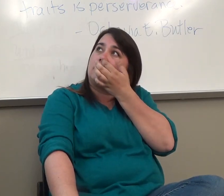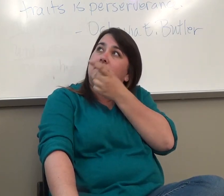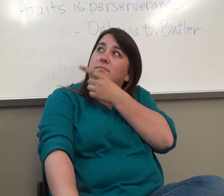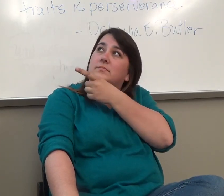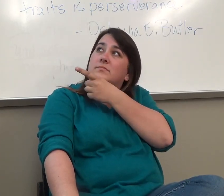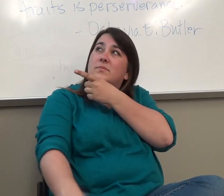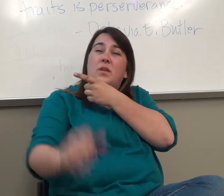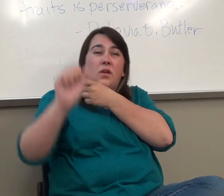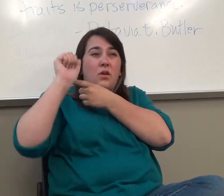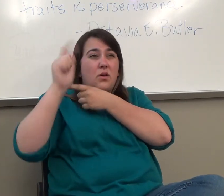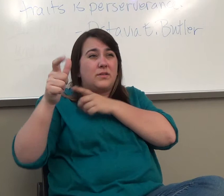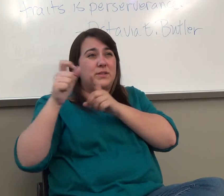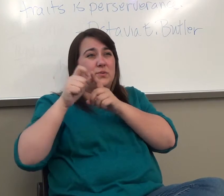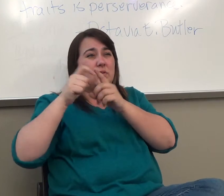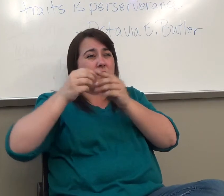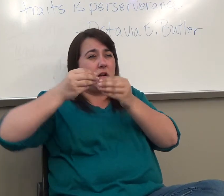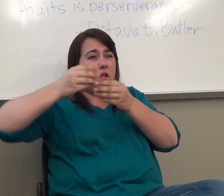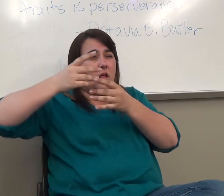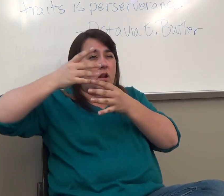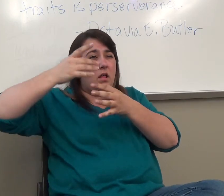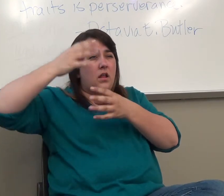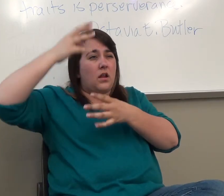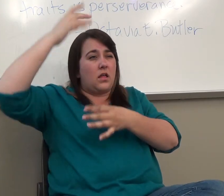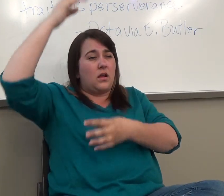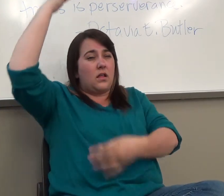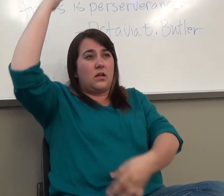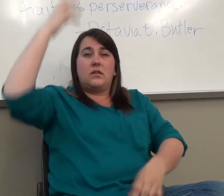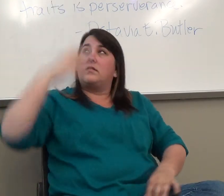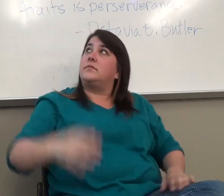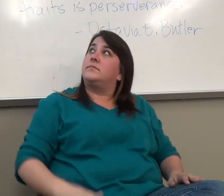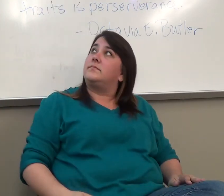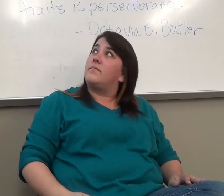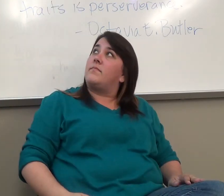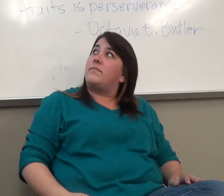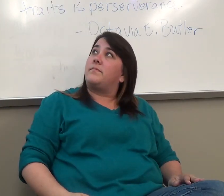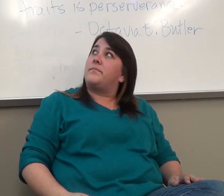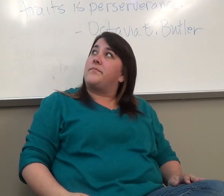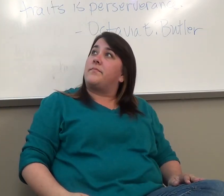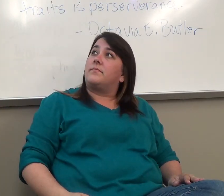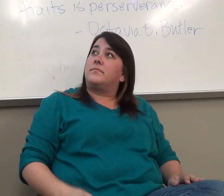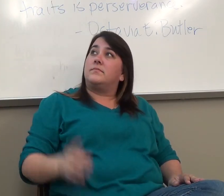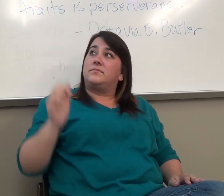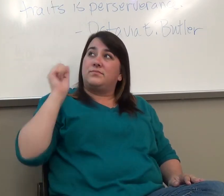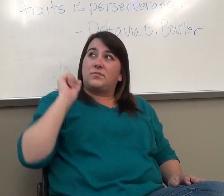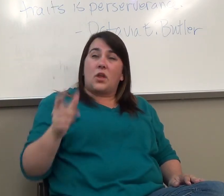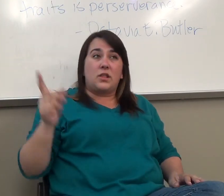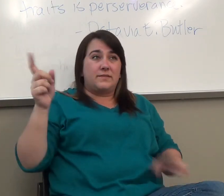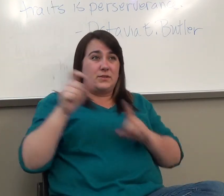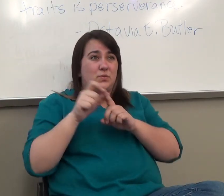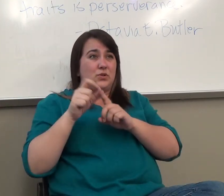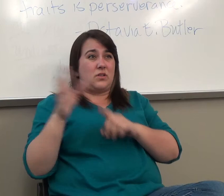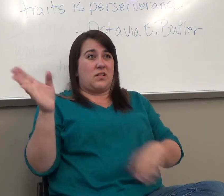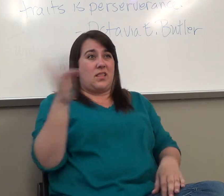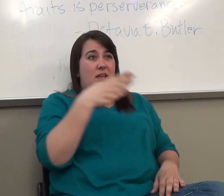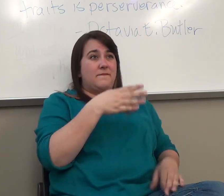these different sites we get, okay? All of these, see the words over in the far left-hand